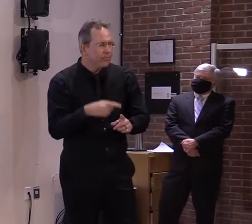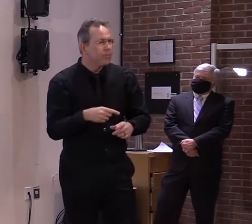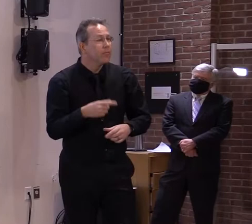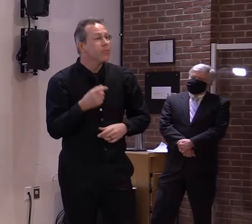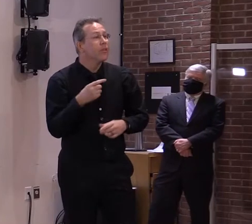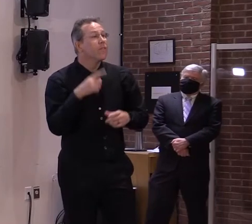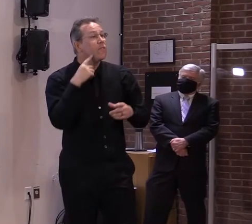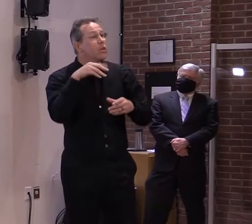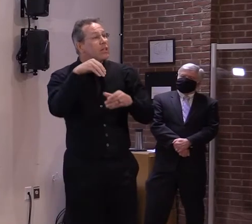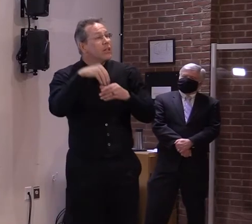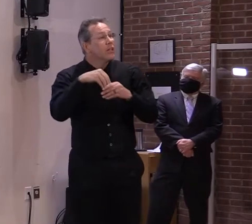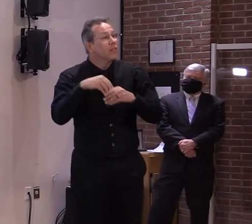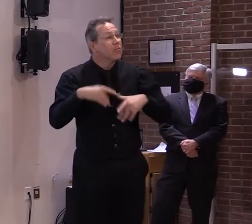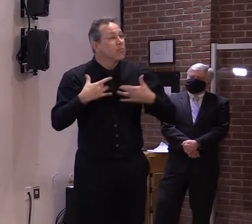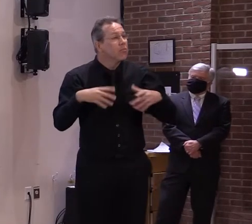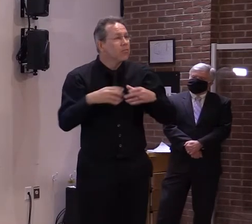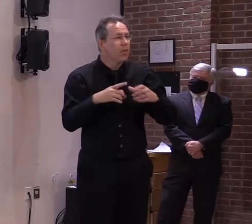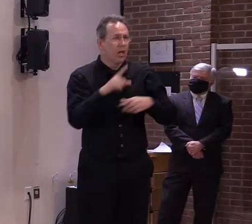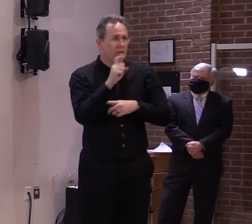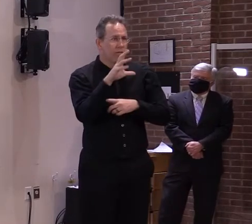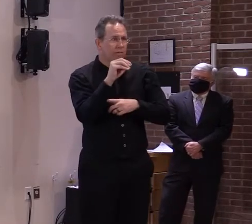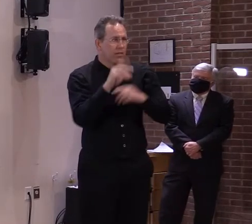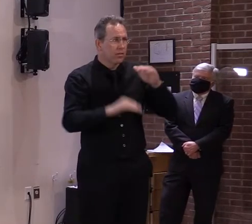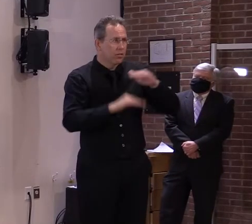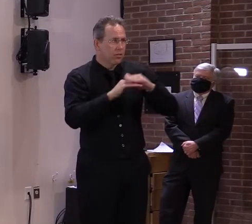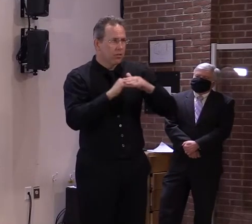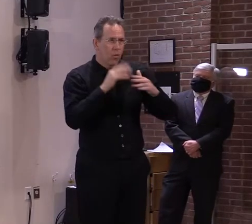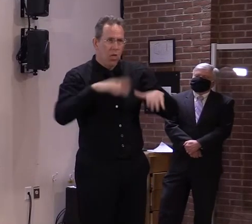indoors, that's the maximum of unvaccinated people,